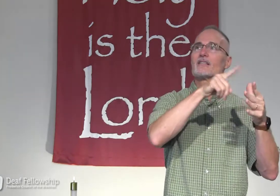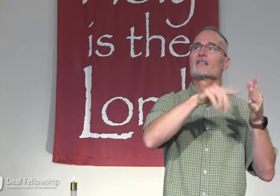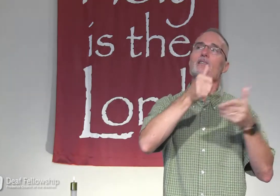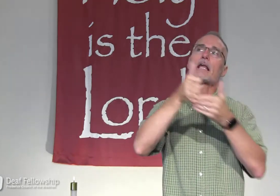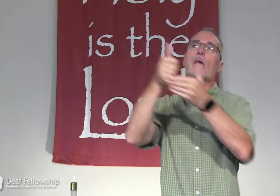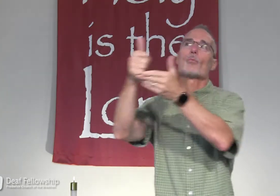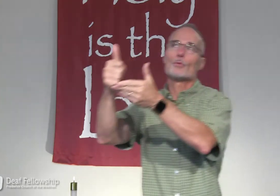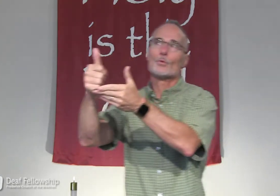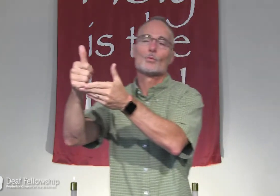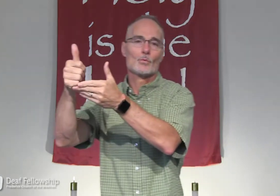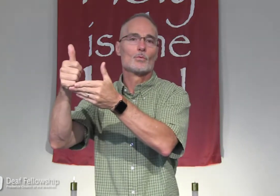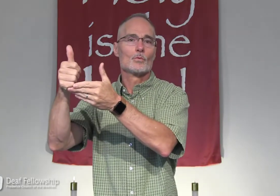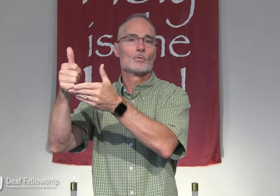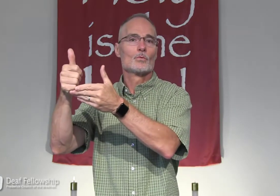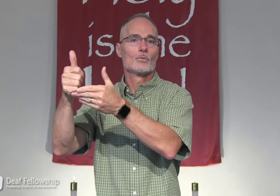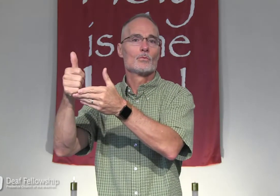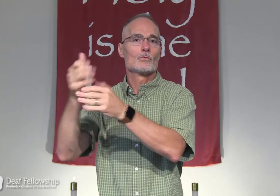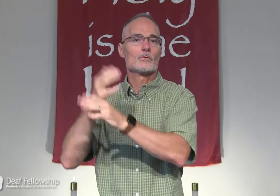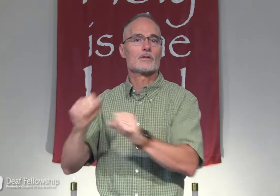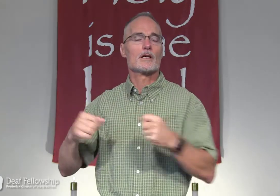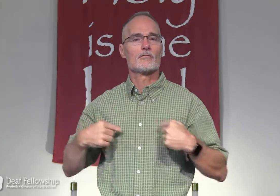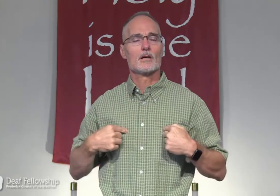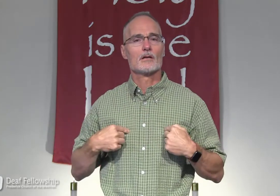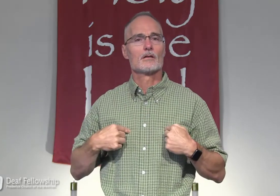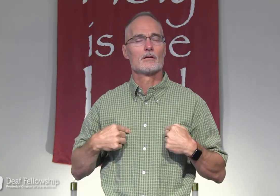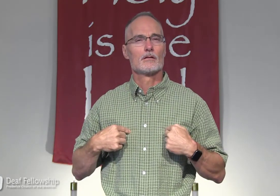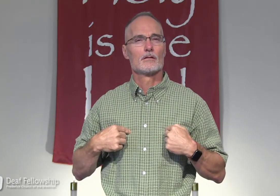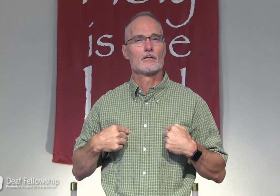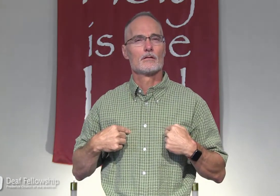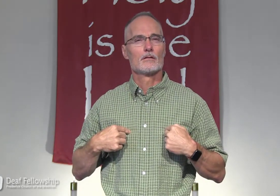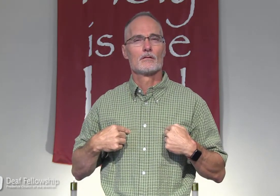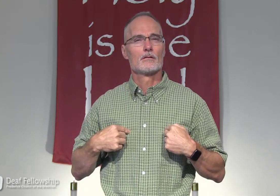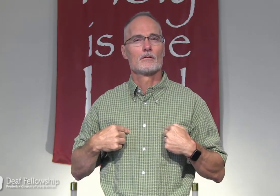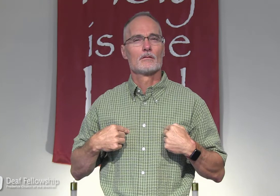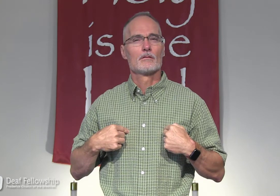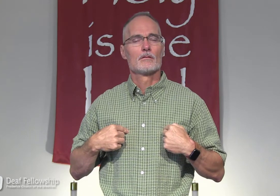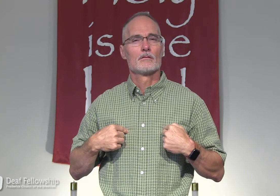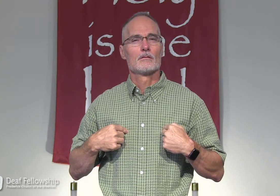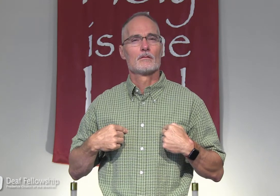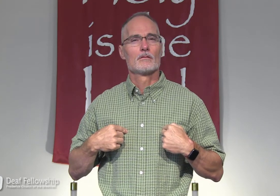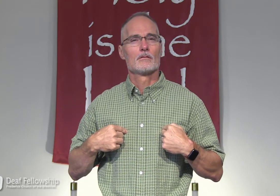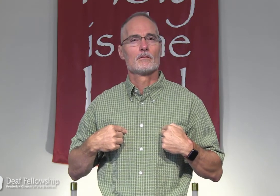Jesus, thanks for dying, but let me do these other things to help you be able to save me.